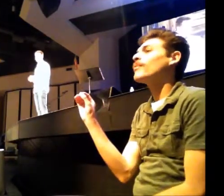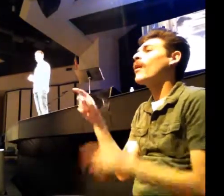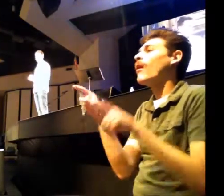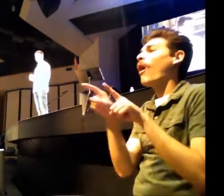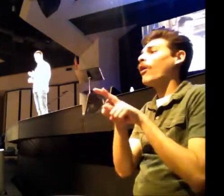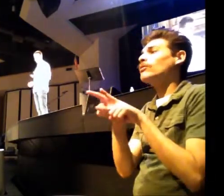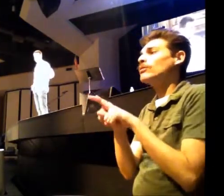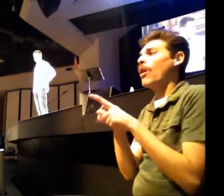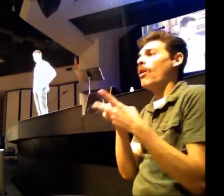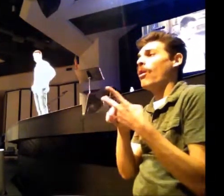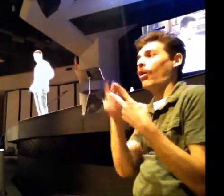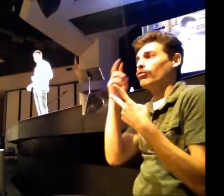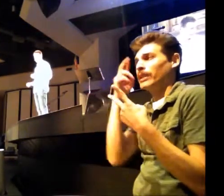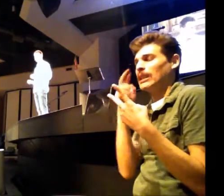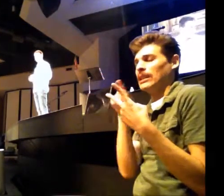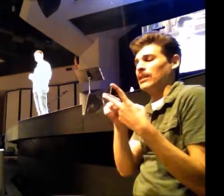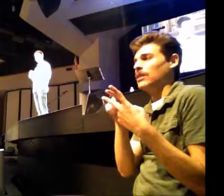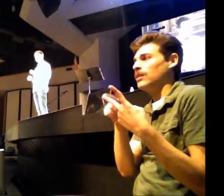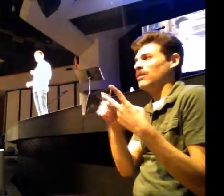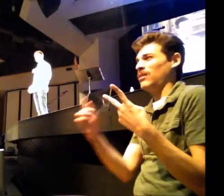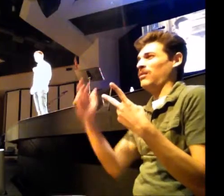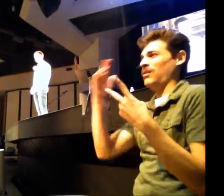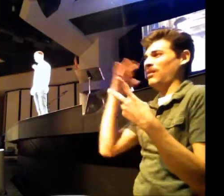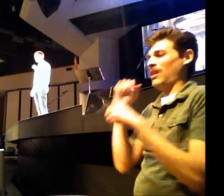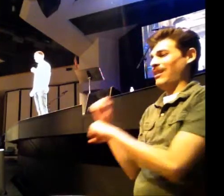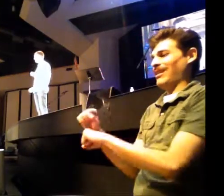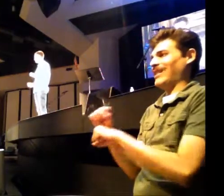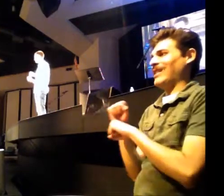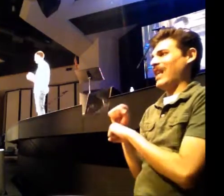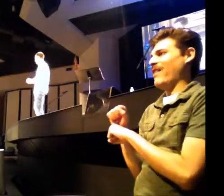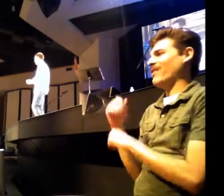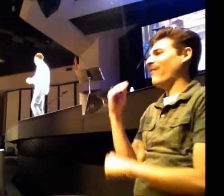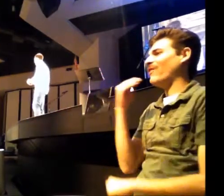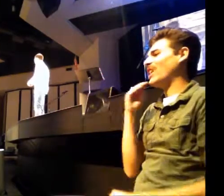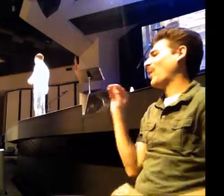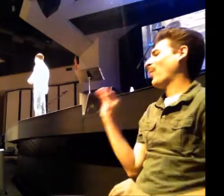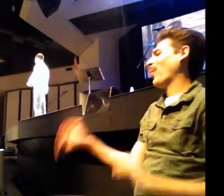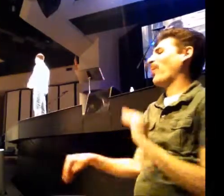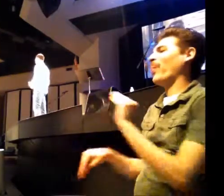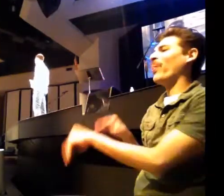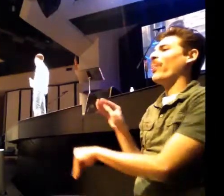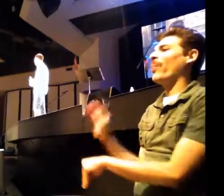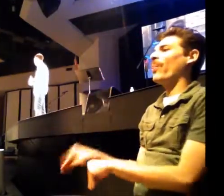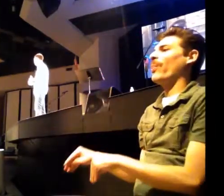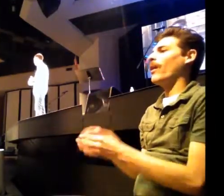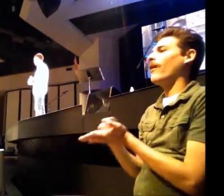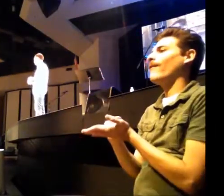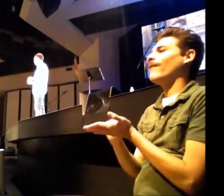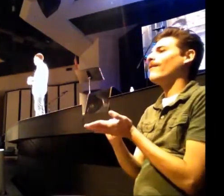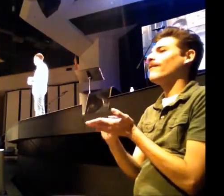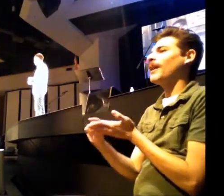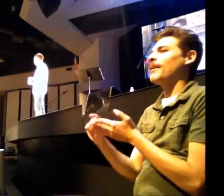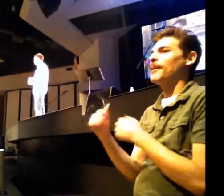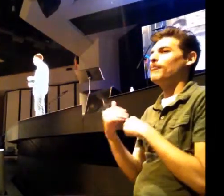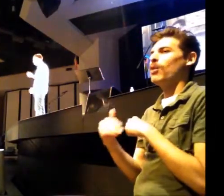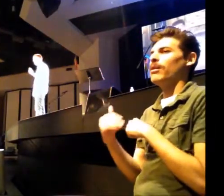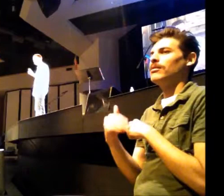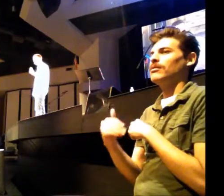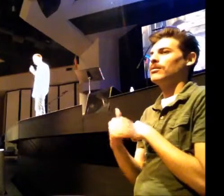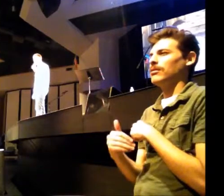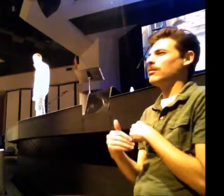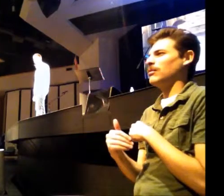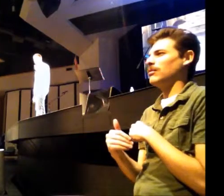slaves. In that culture, in ancient Egypt, it was the bread that the Egyptian slaveholders would feed to the slaves. You